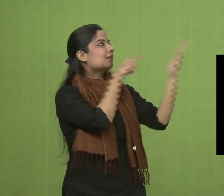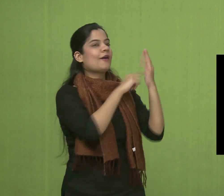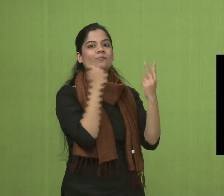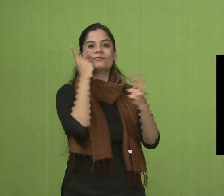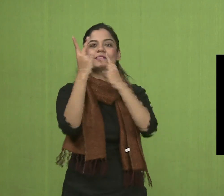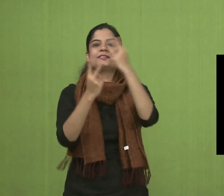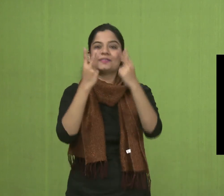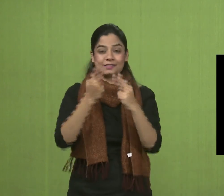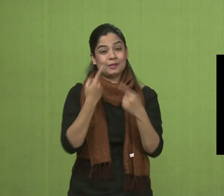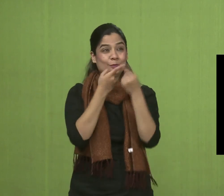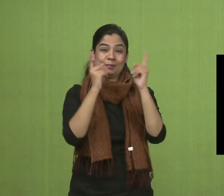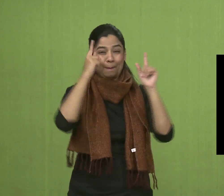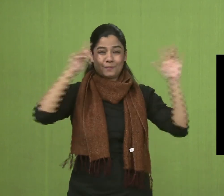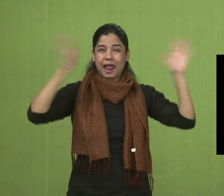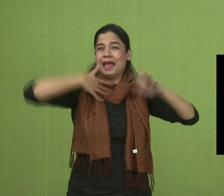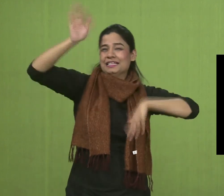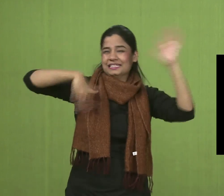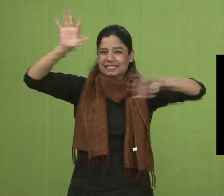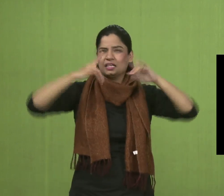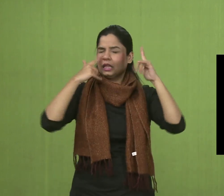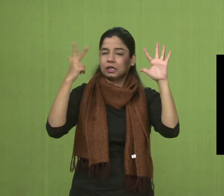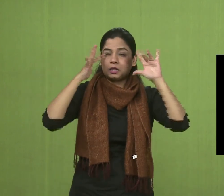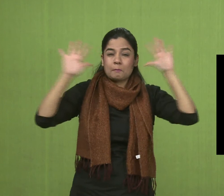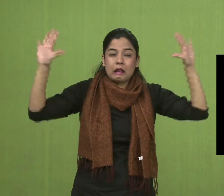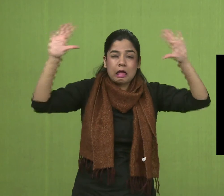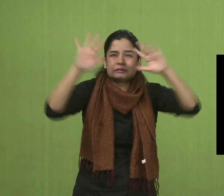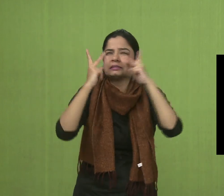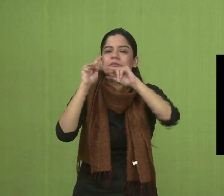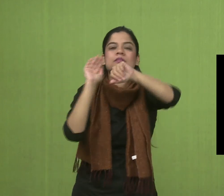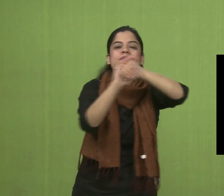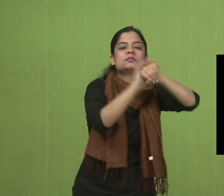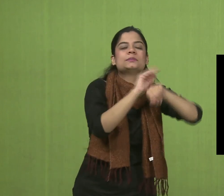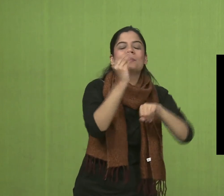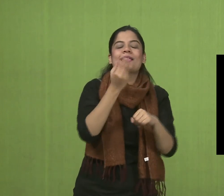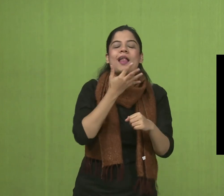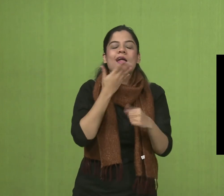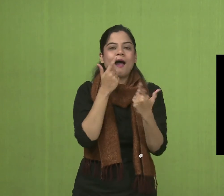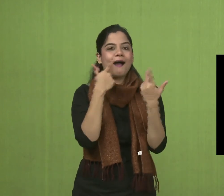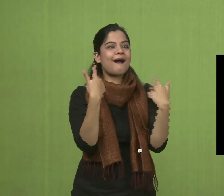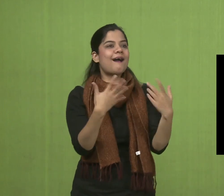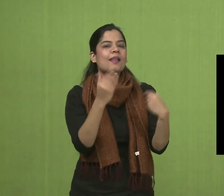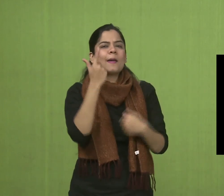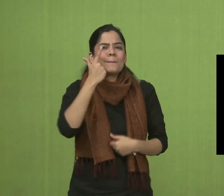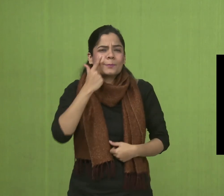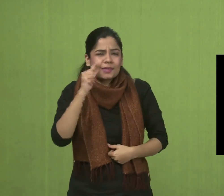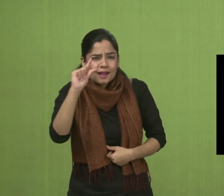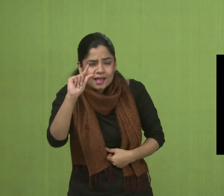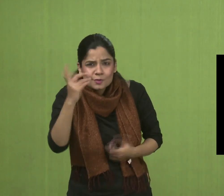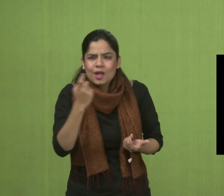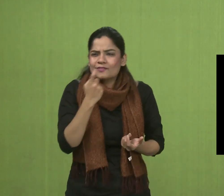it is, the more visually clear it is. Rather than having dark colors on the ceiling, go for creamish, off-whites, white color rather